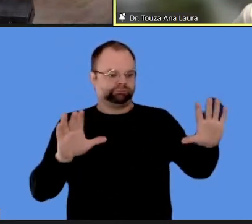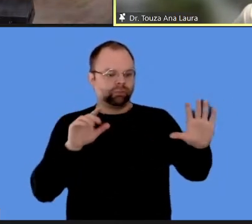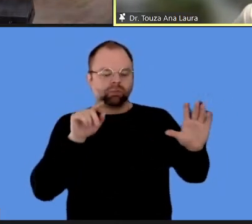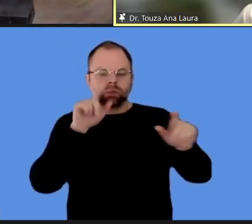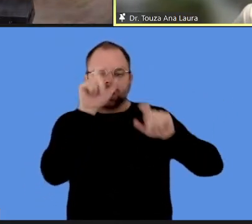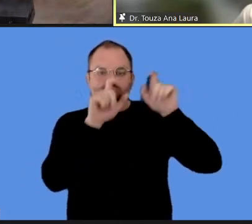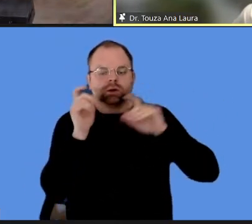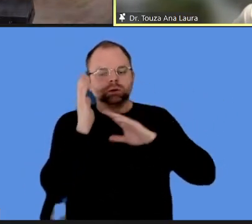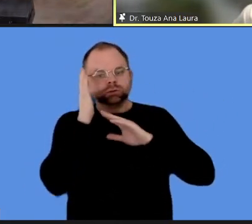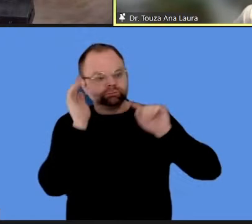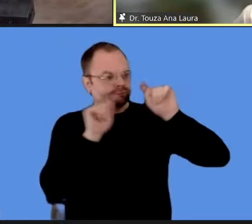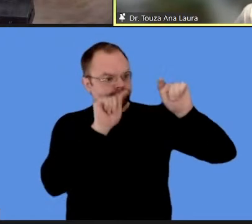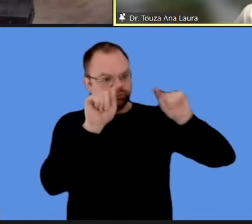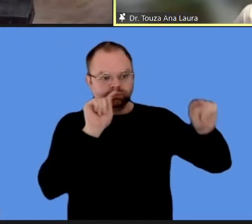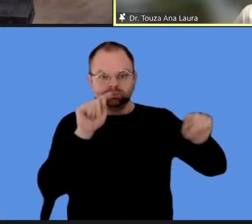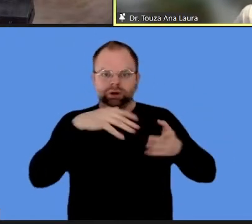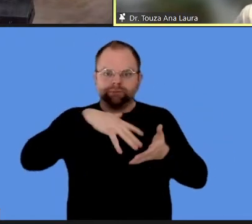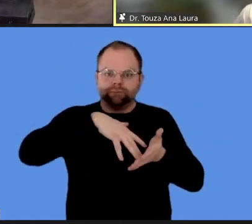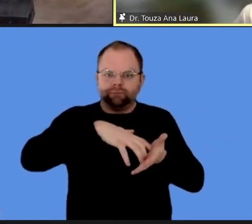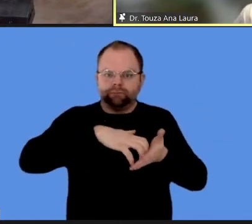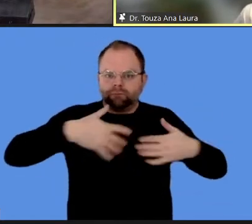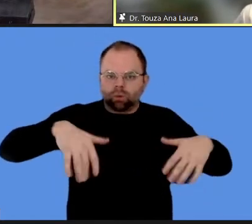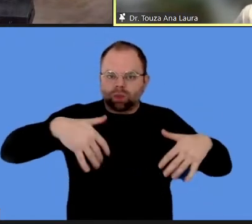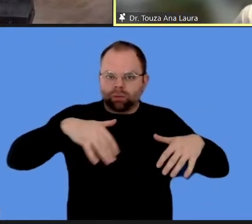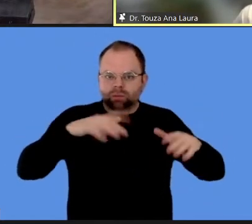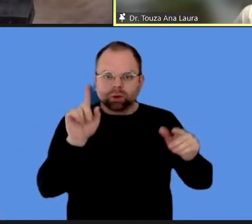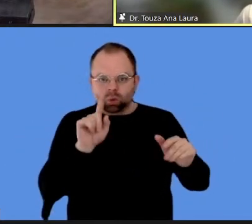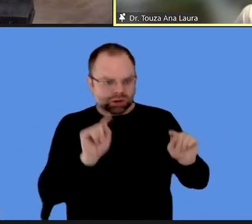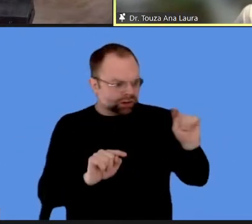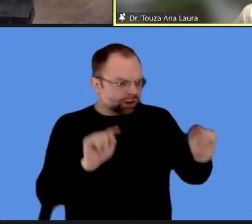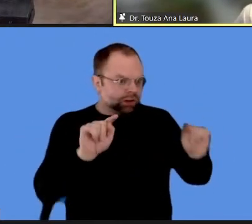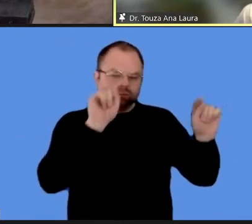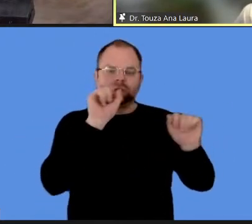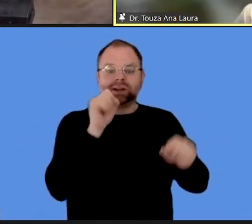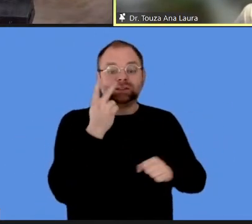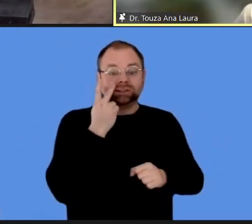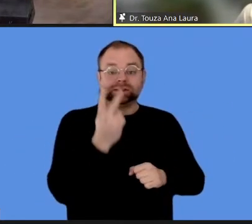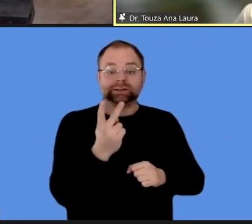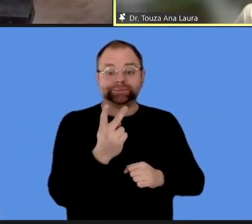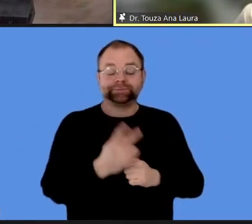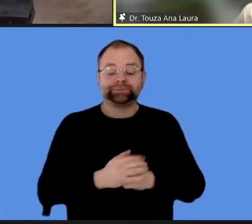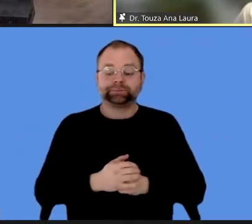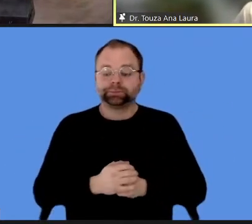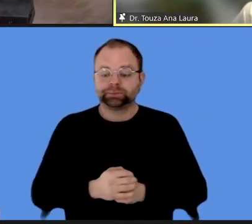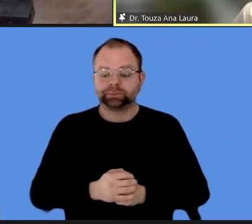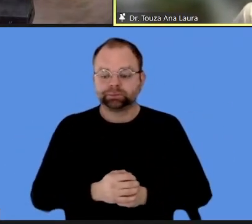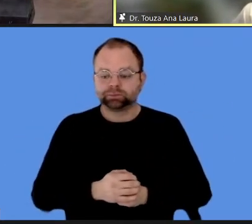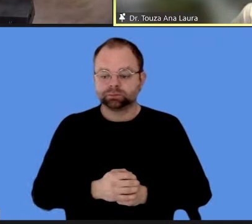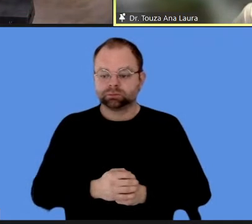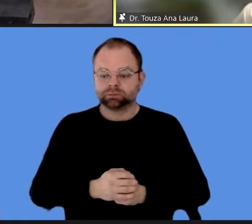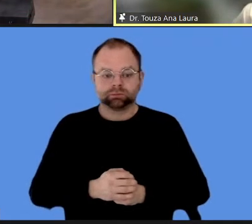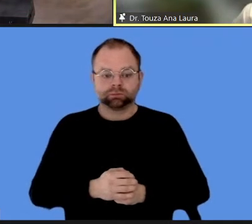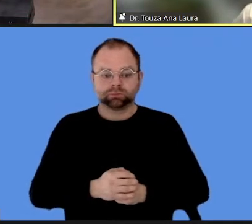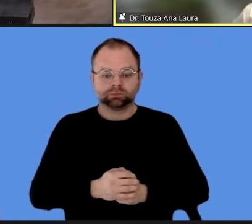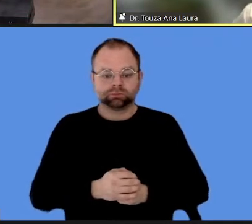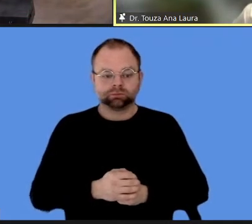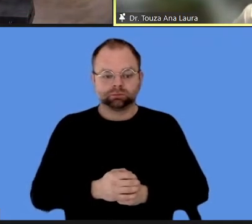the food security assessment was done in October. I mean, immediately the lockdown was